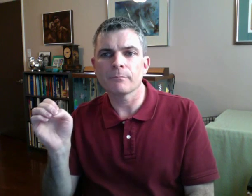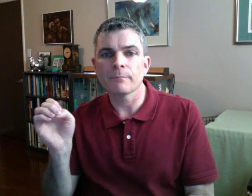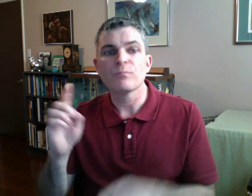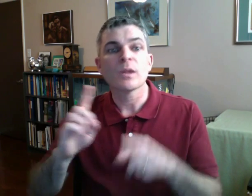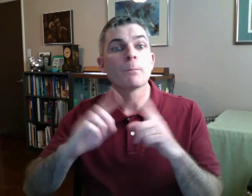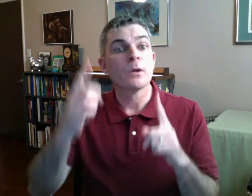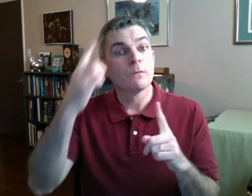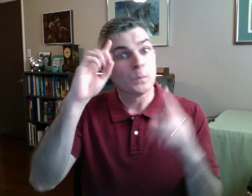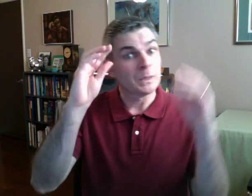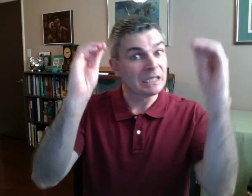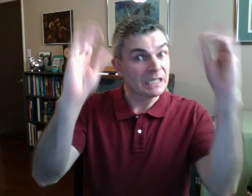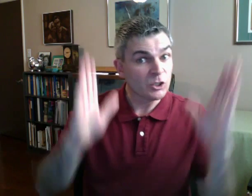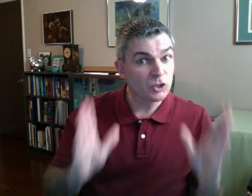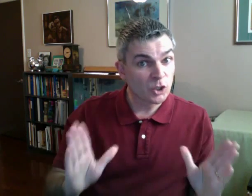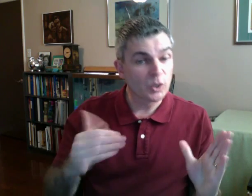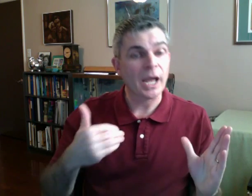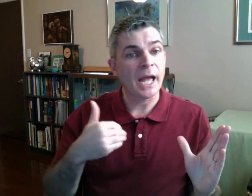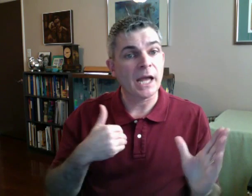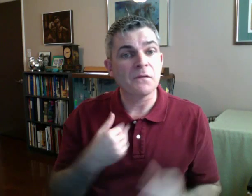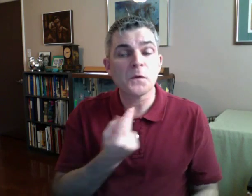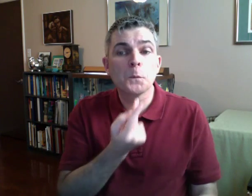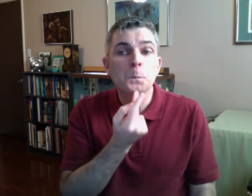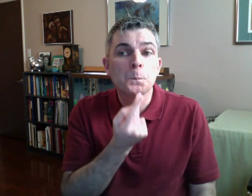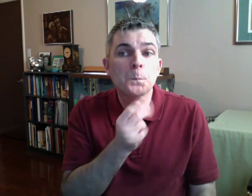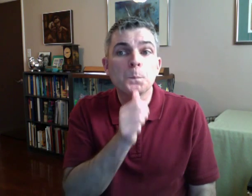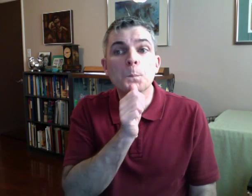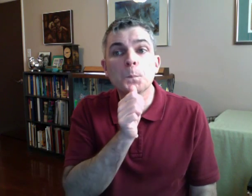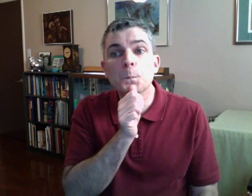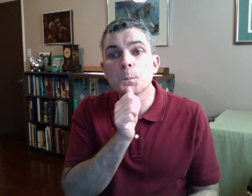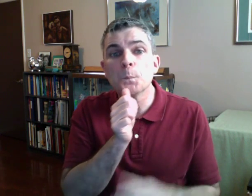intimate or personal language register conversation with the same person.